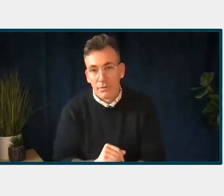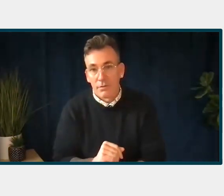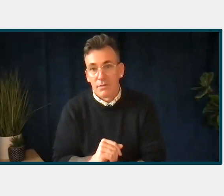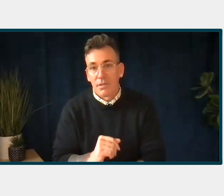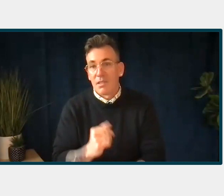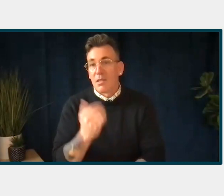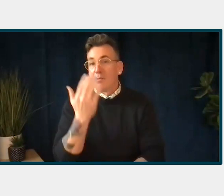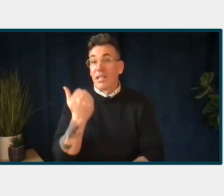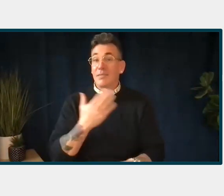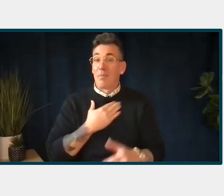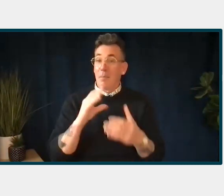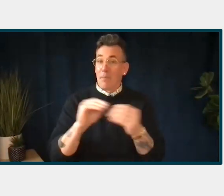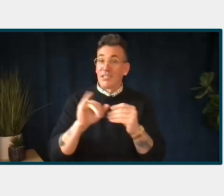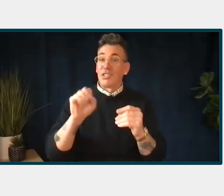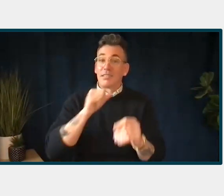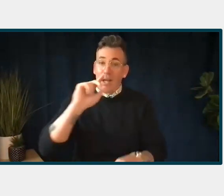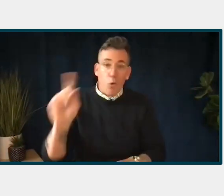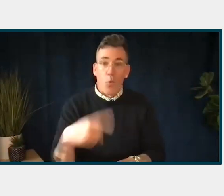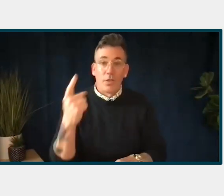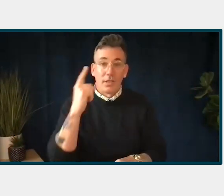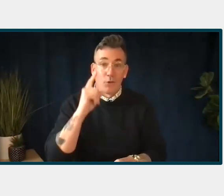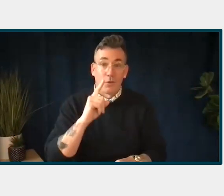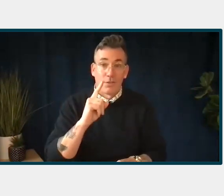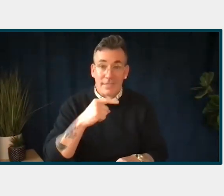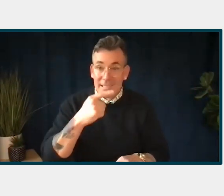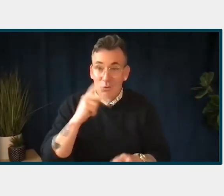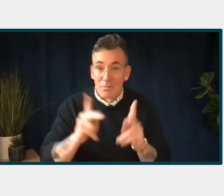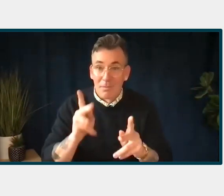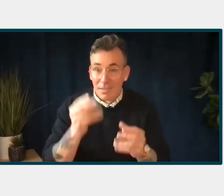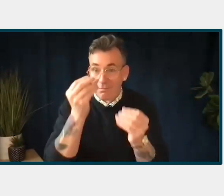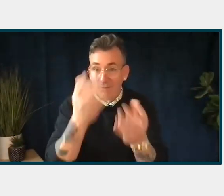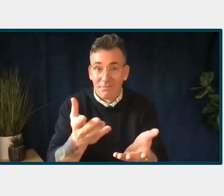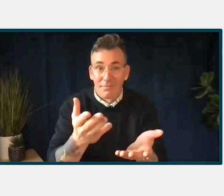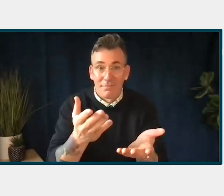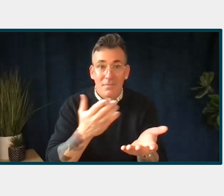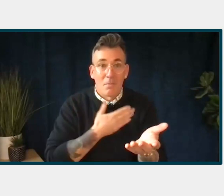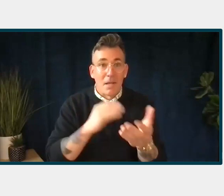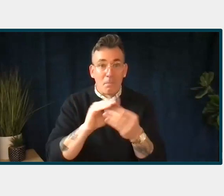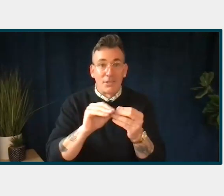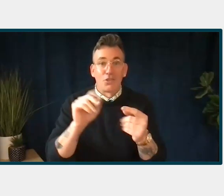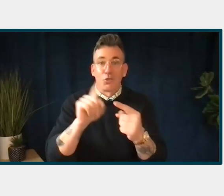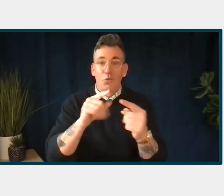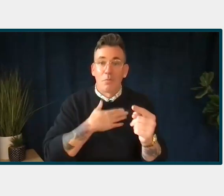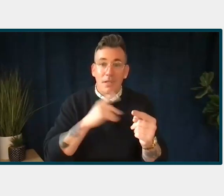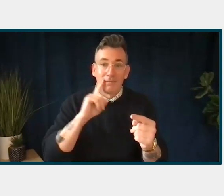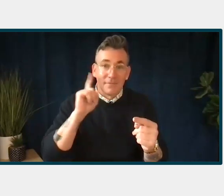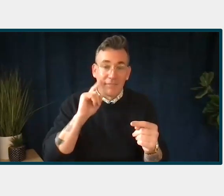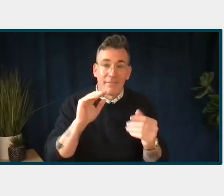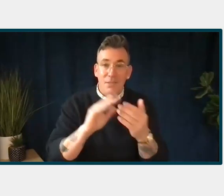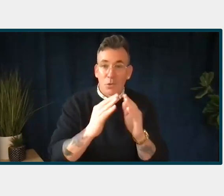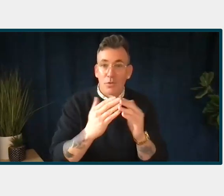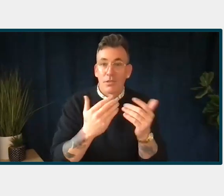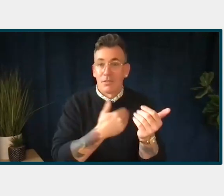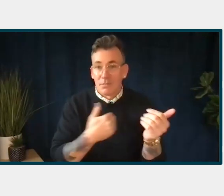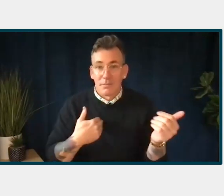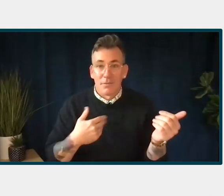trust, right? And just be in the moment, because my message is not only for hearing people. My message